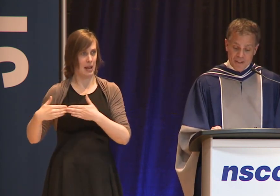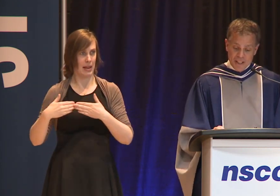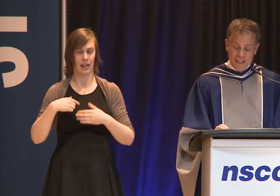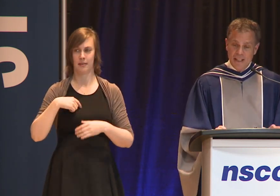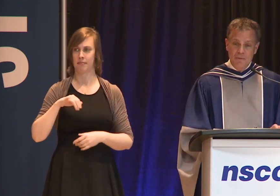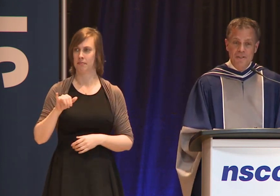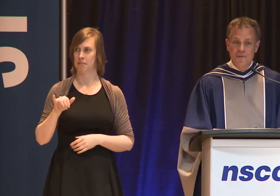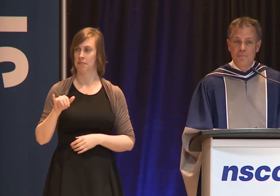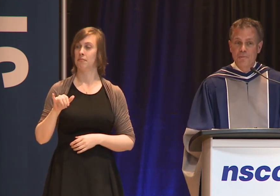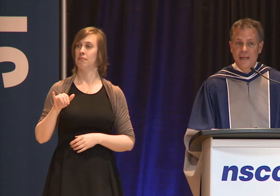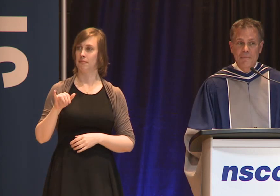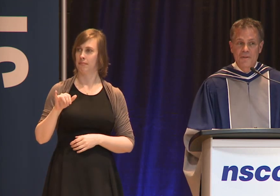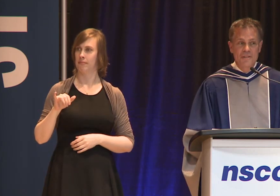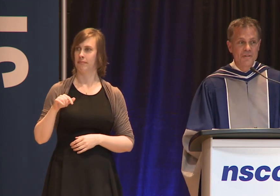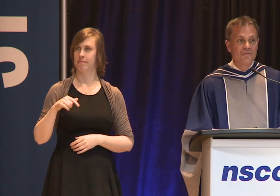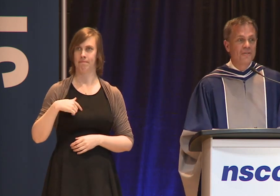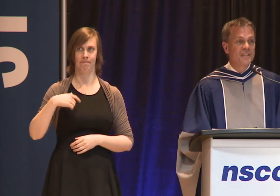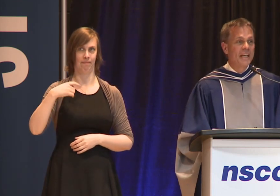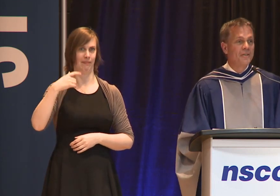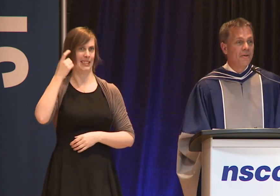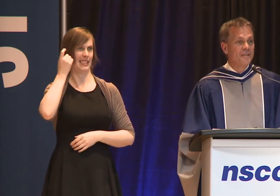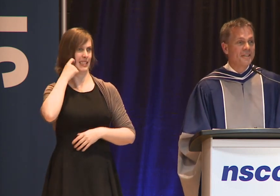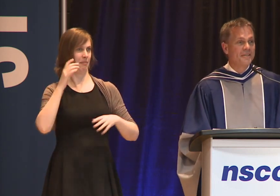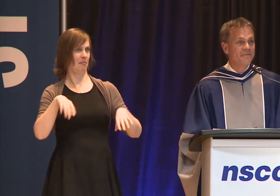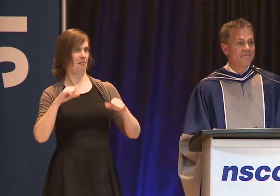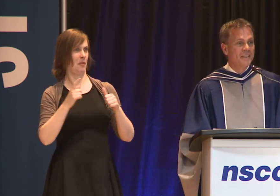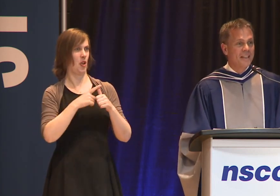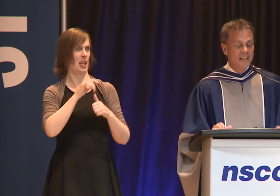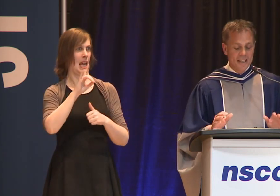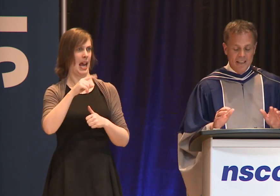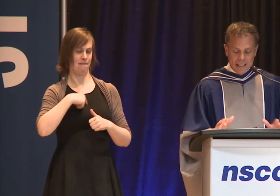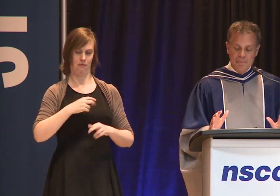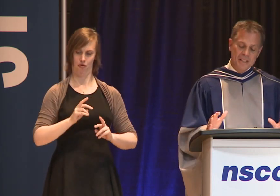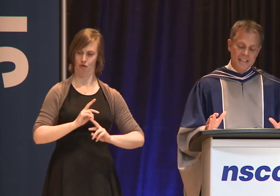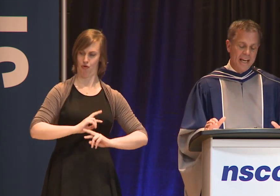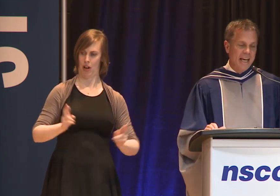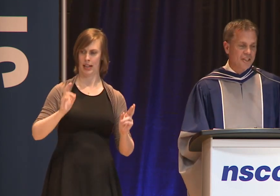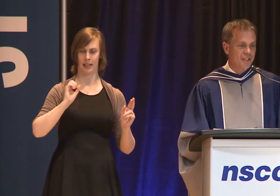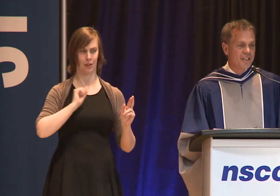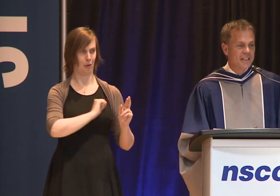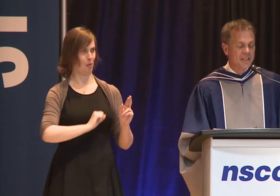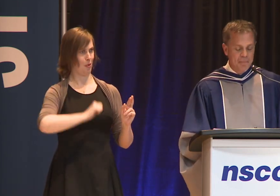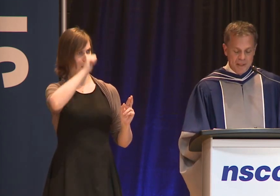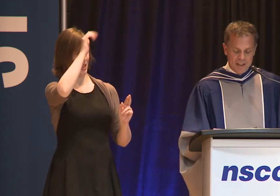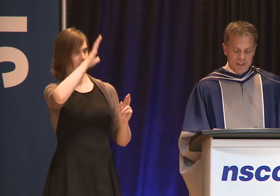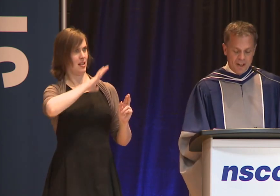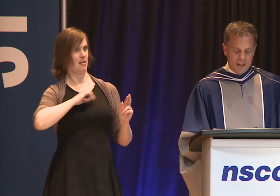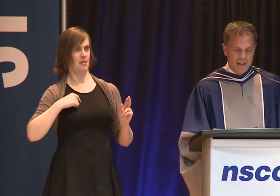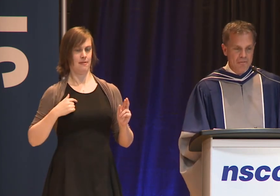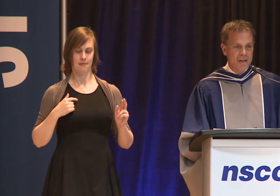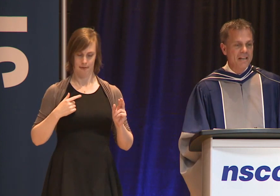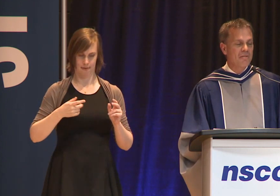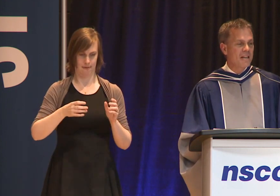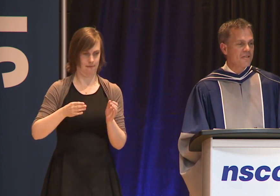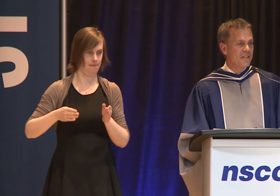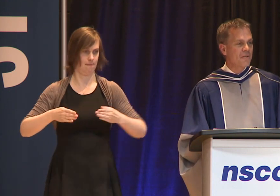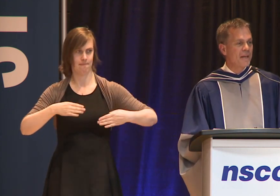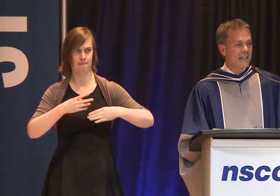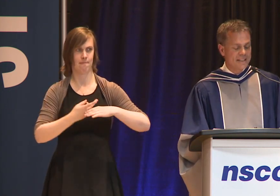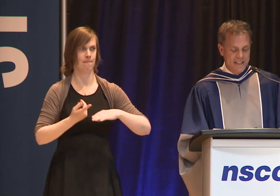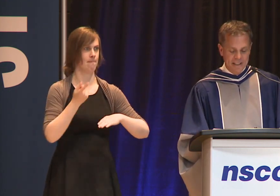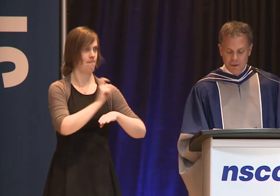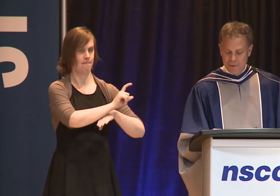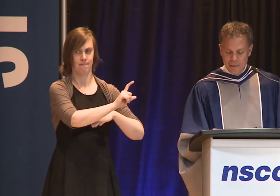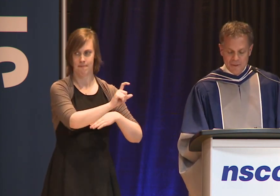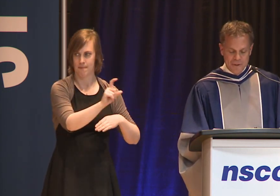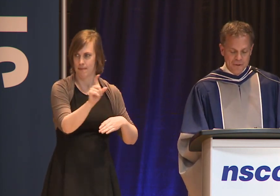So me thinking I was Superman with this new first aid course, I leaped into action, I jumped out of the car, I ran around to their